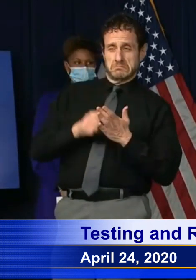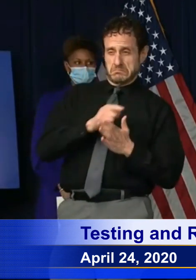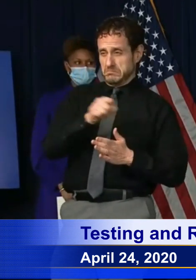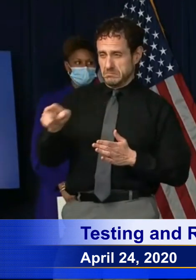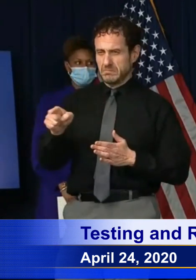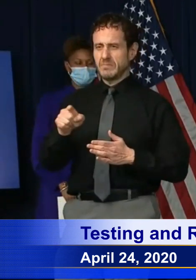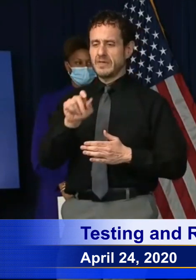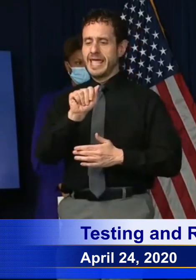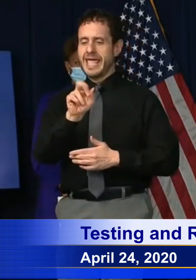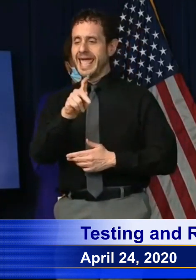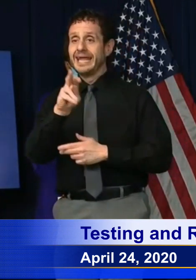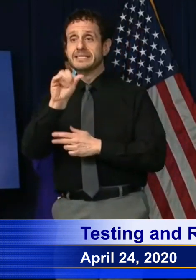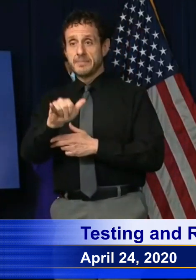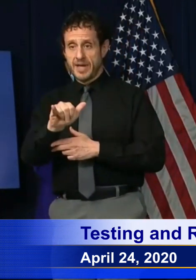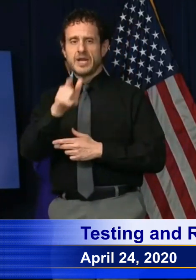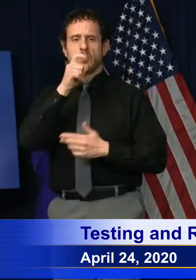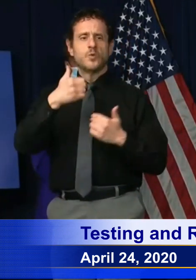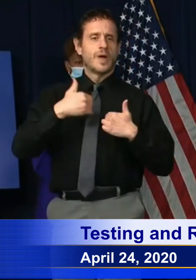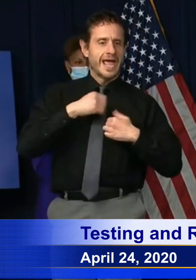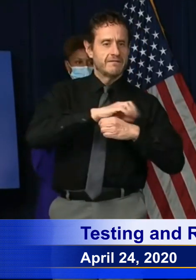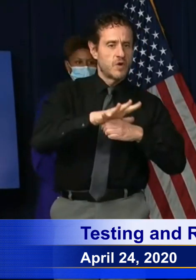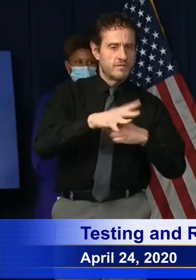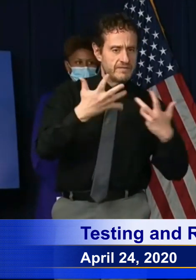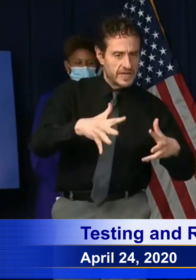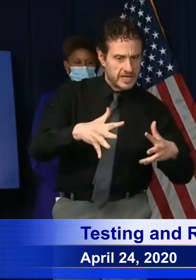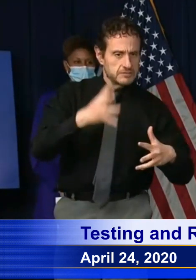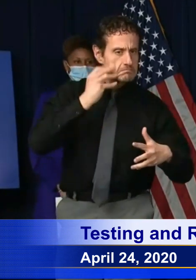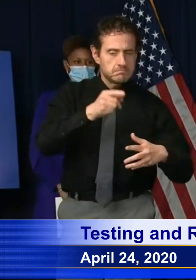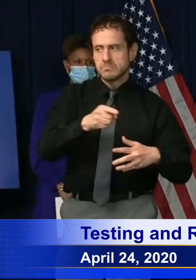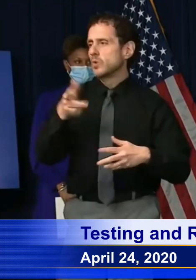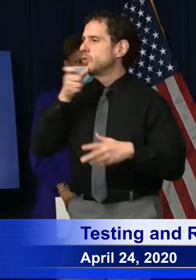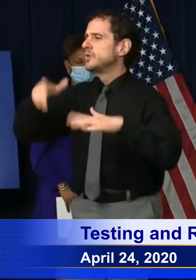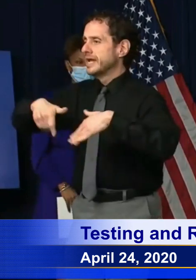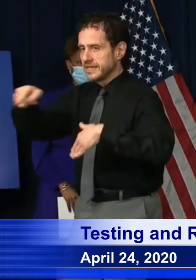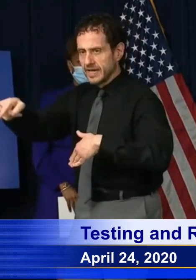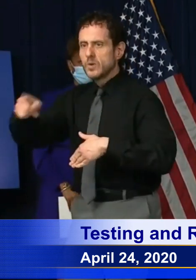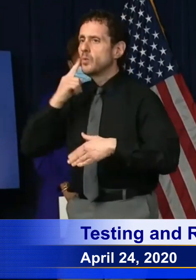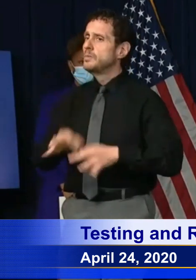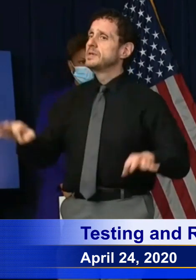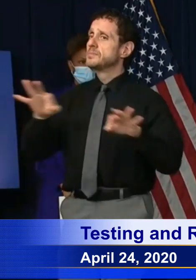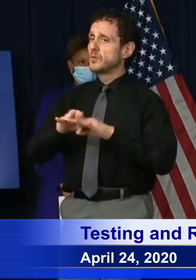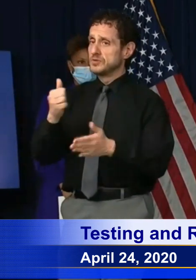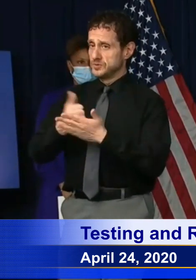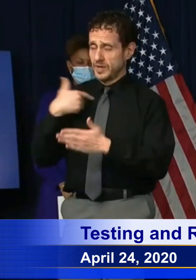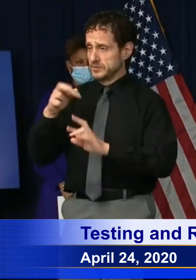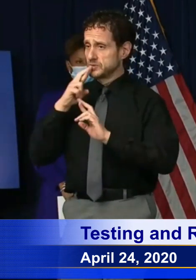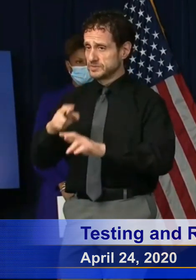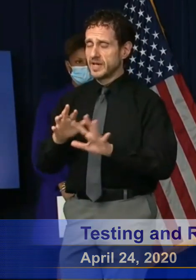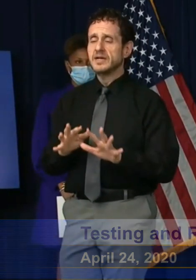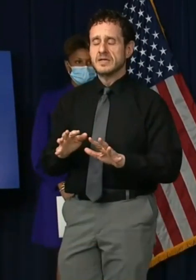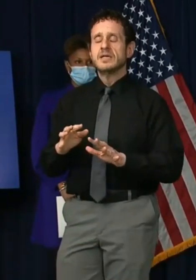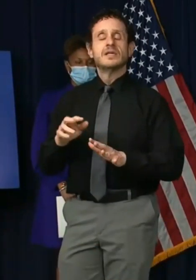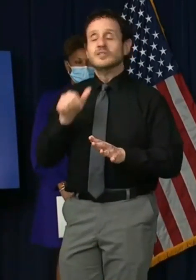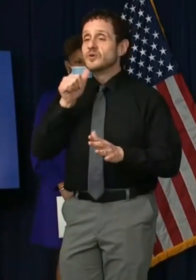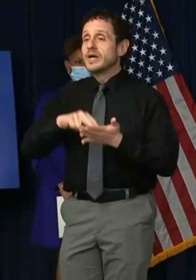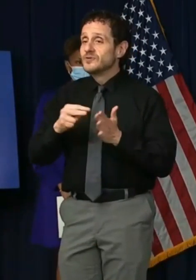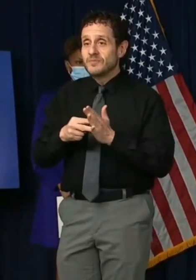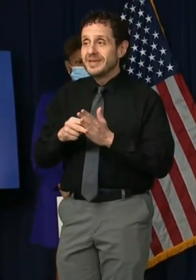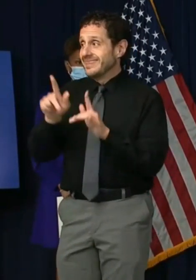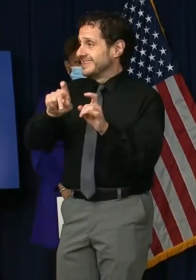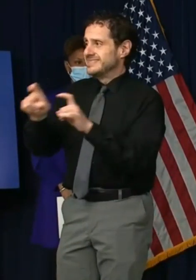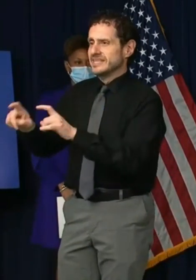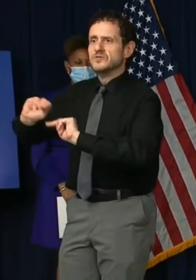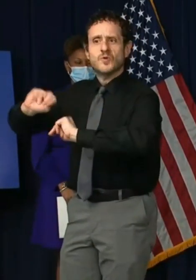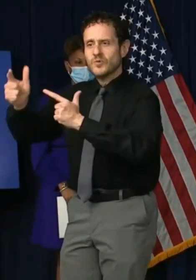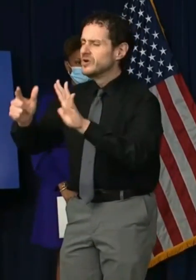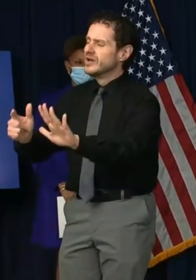be extremely important to our COVID-19 response. So don't take these facts to mean anything